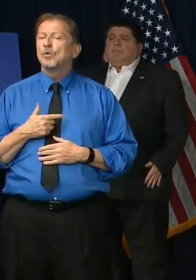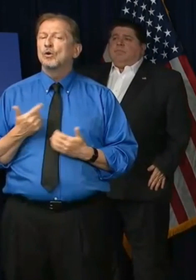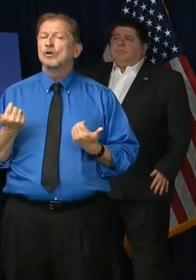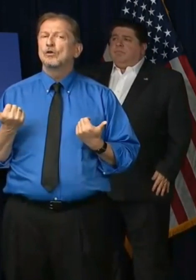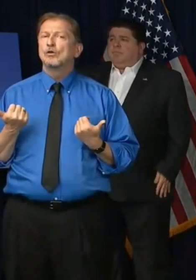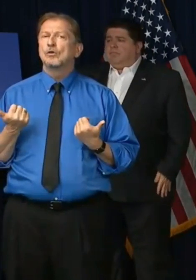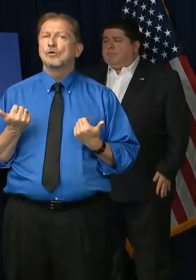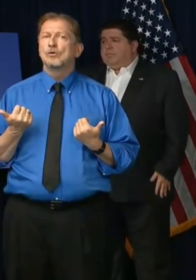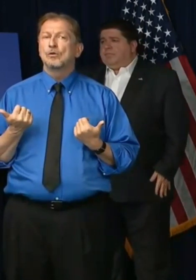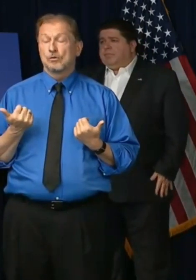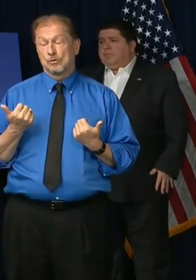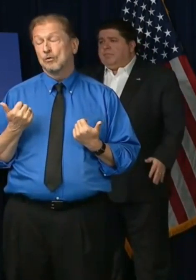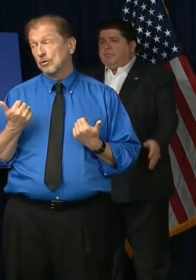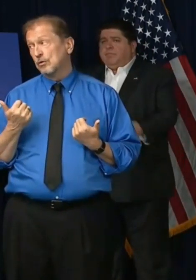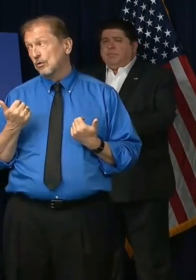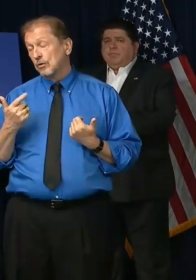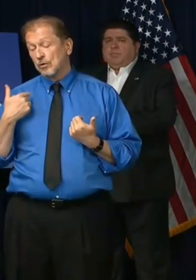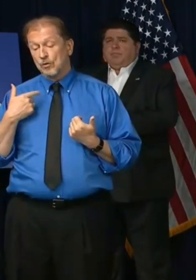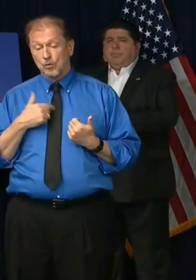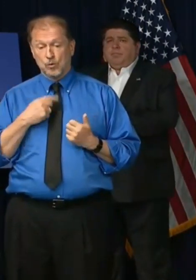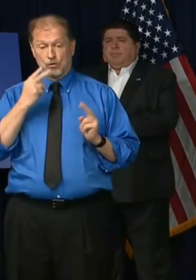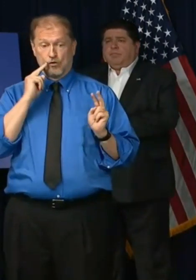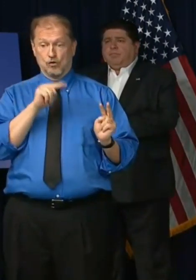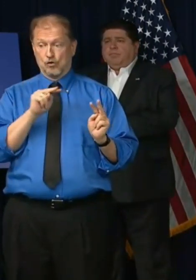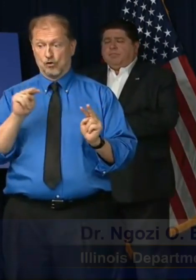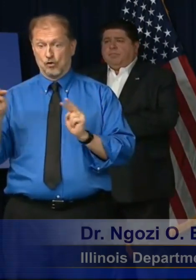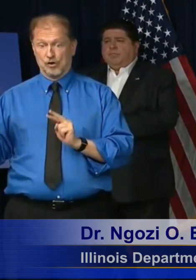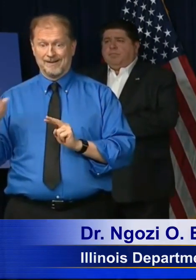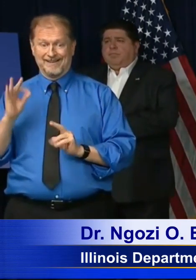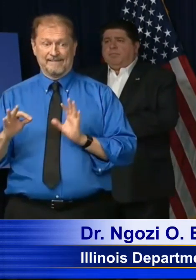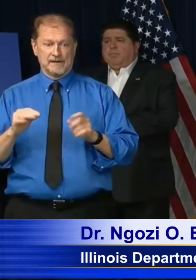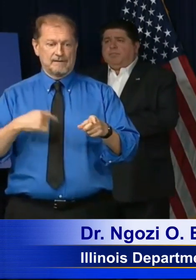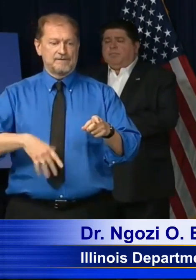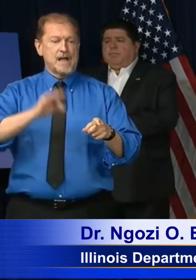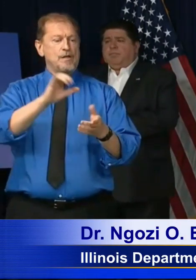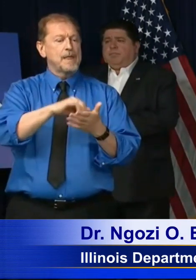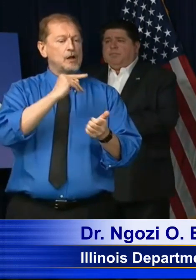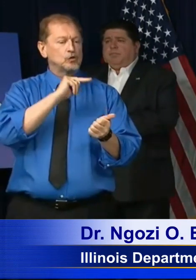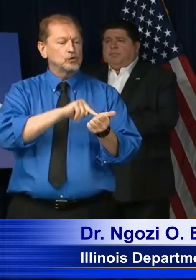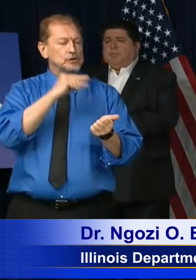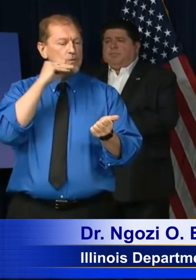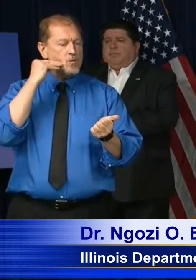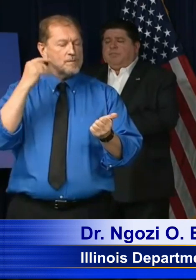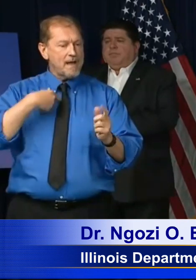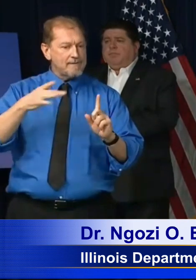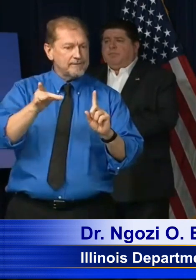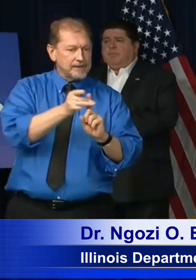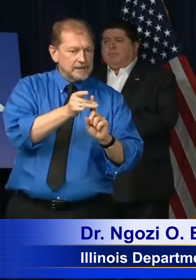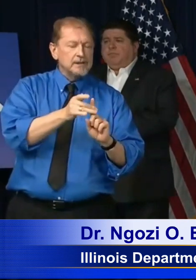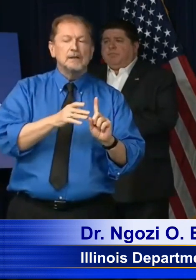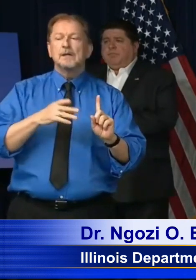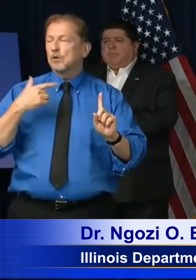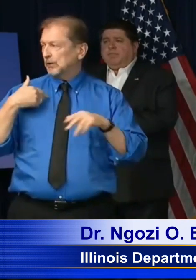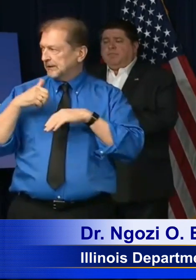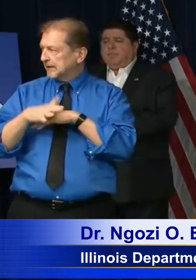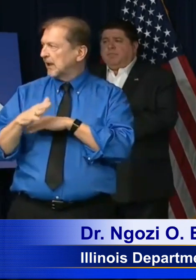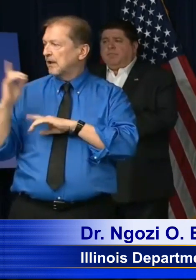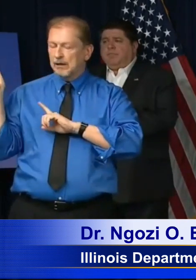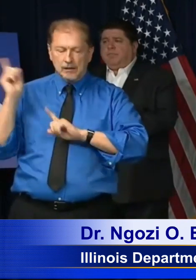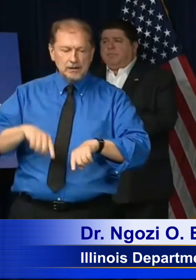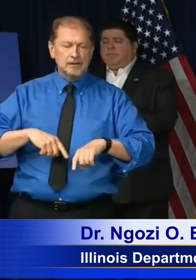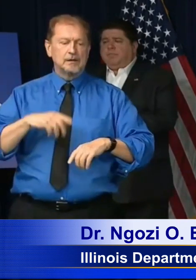of course, we're aggressively working with places where cases have already been identified, and with our strike teams, with our consultants, with our infection